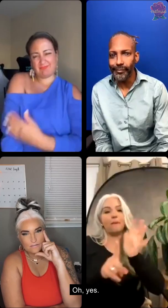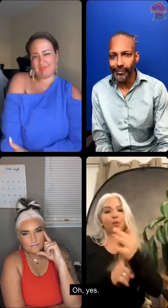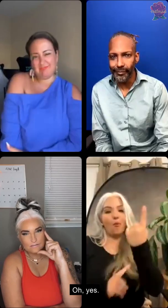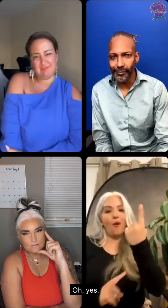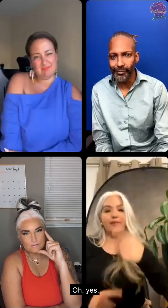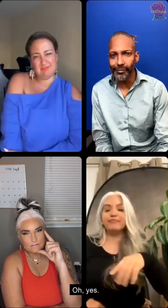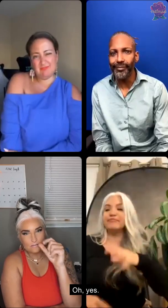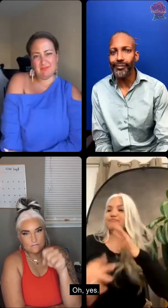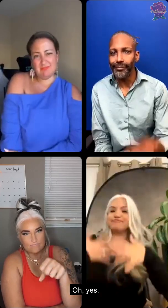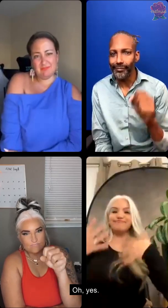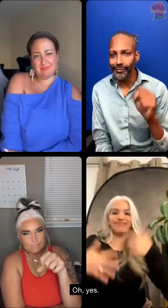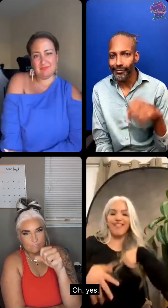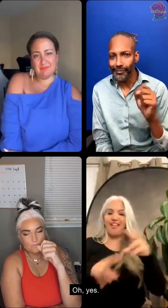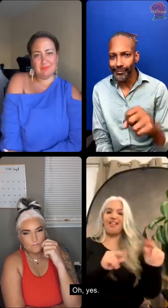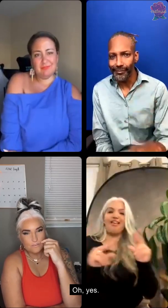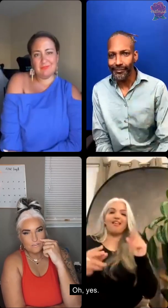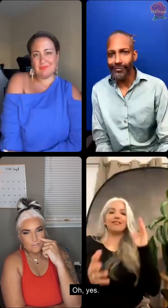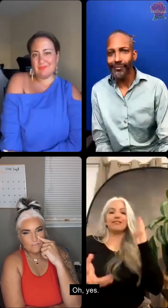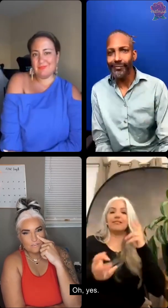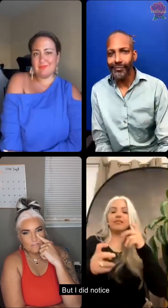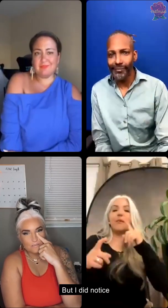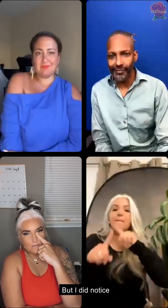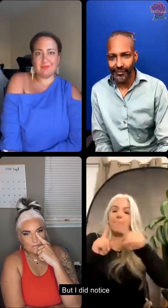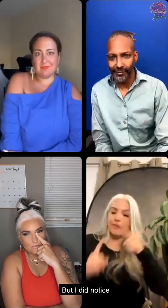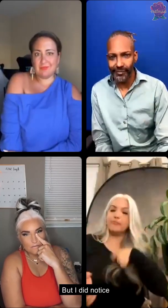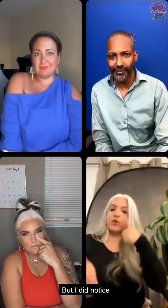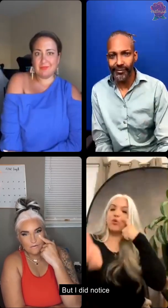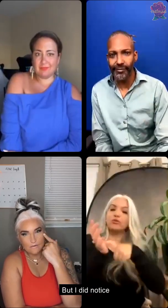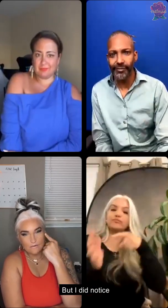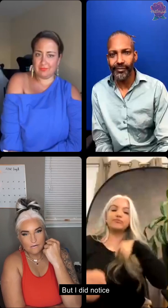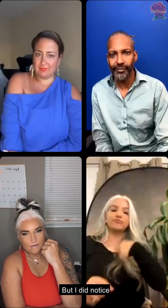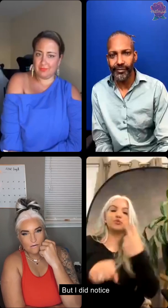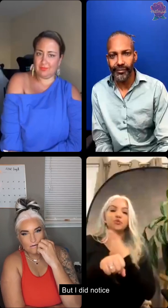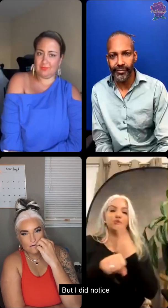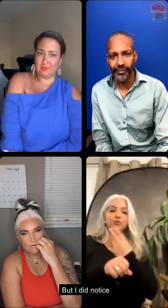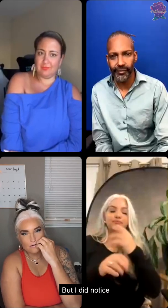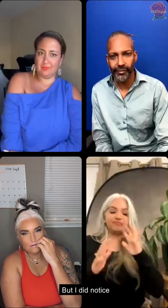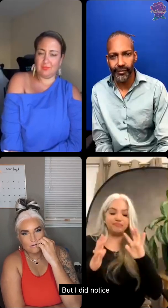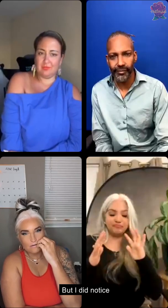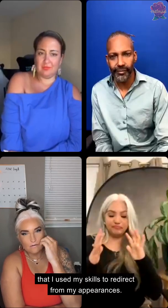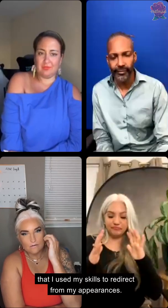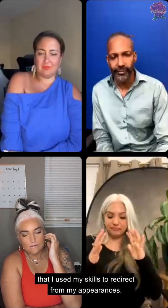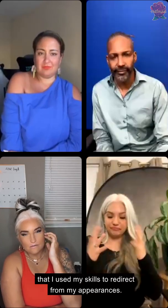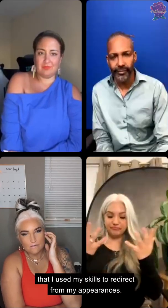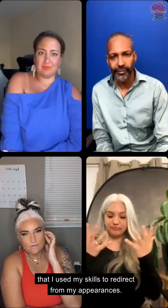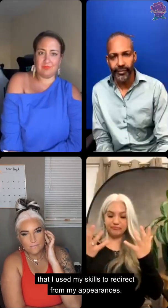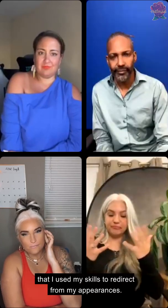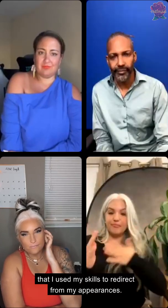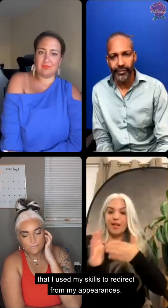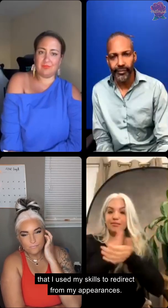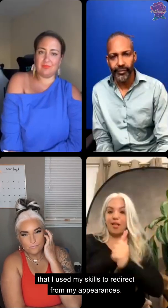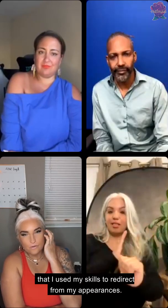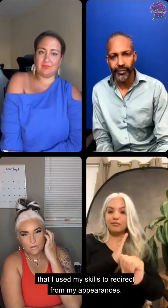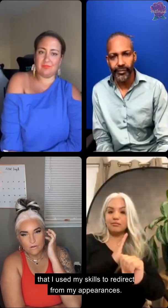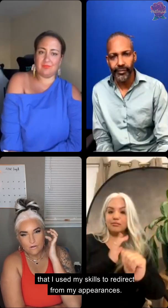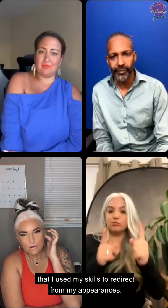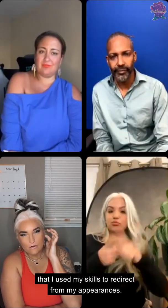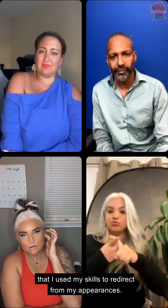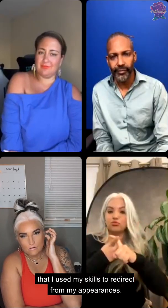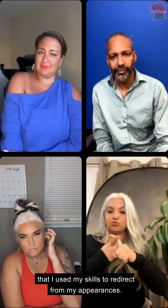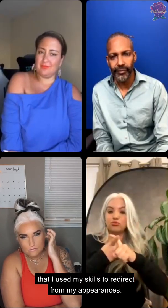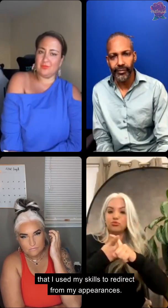most popular one. Oh, yes. But I did notice that I used